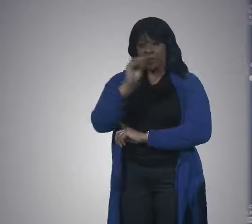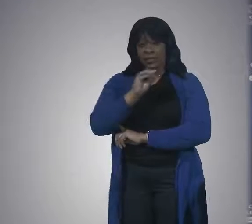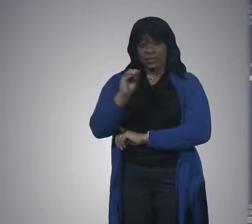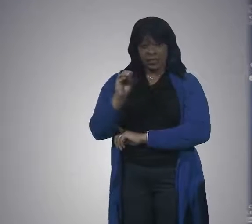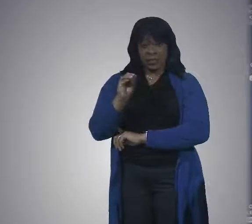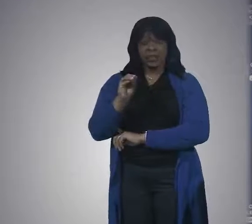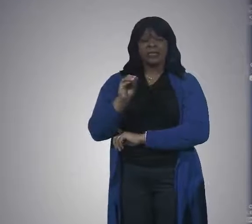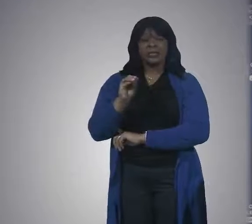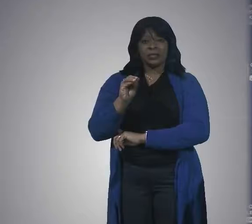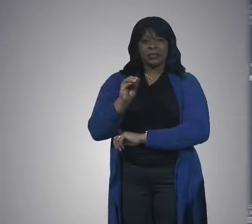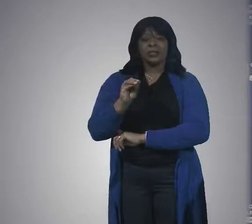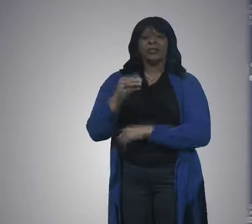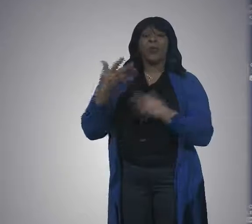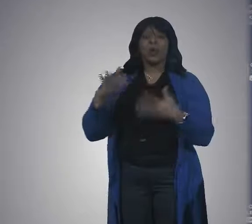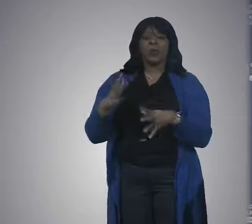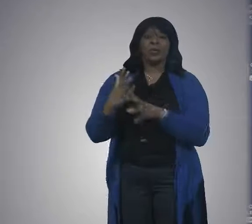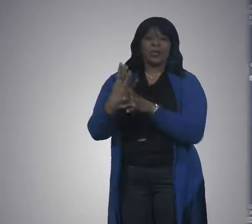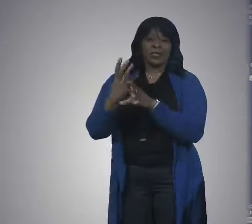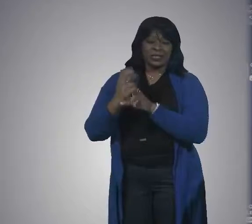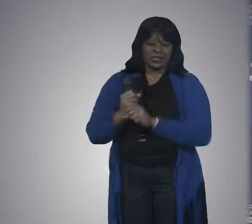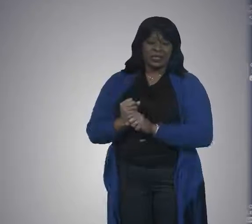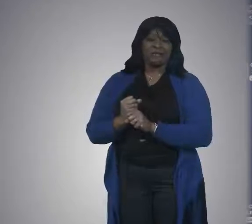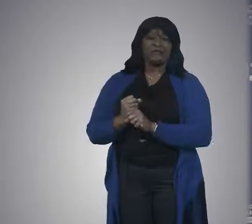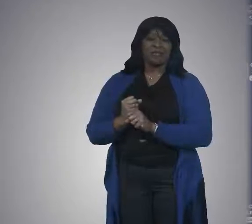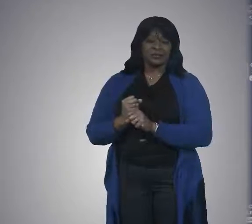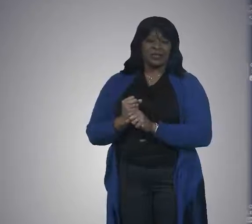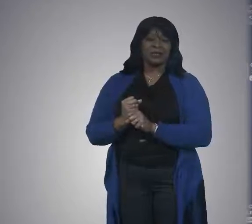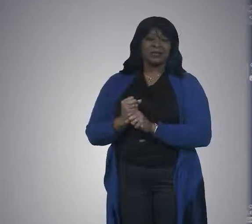46.9% have received, at